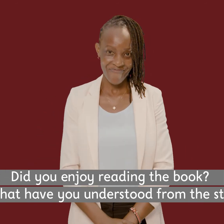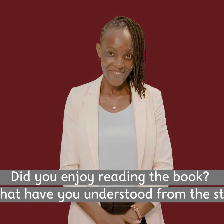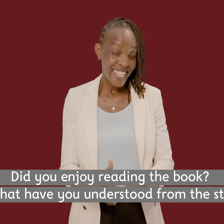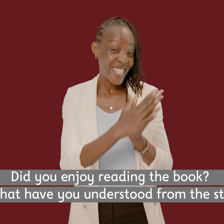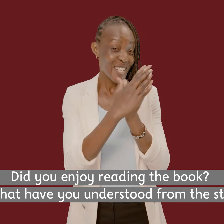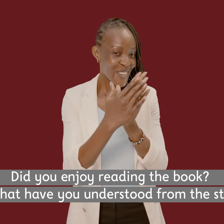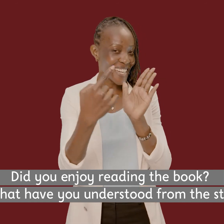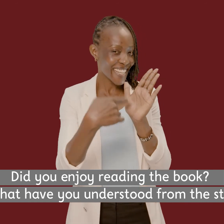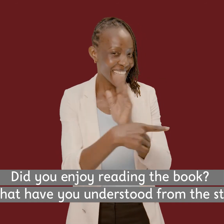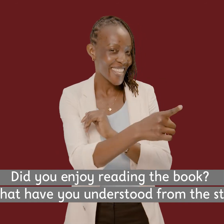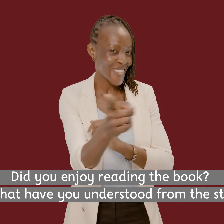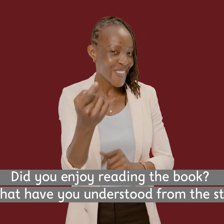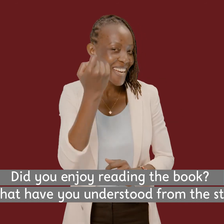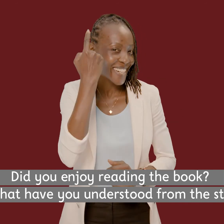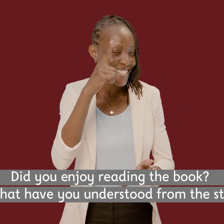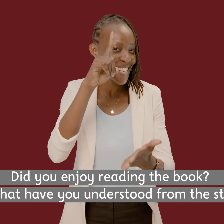What have you understood from the story?